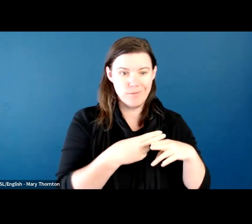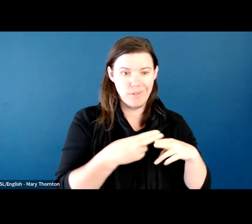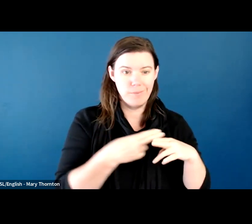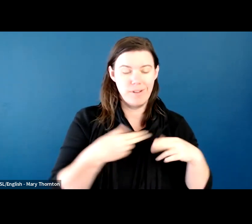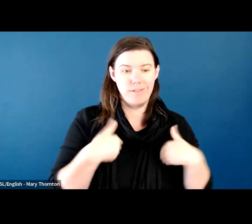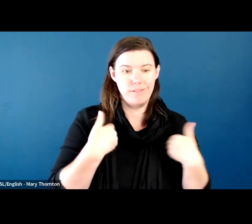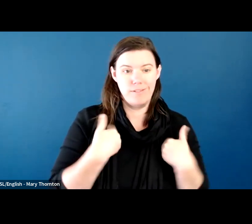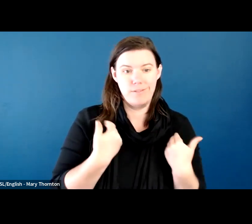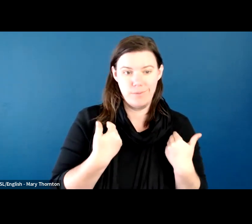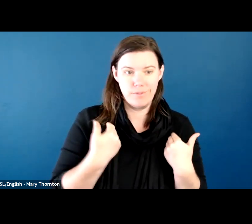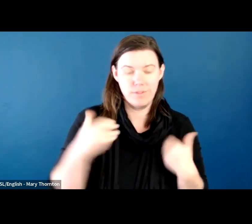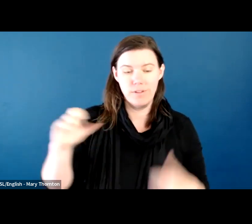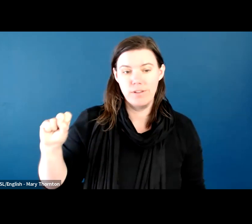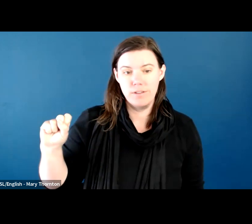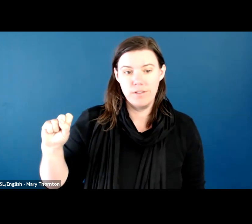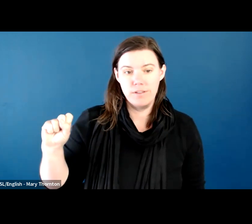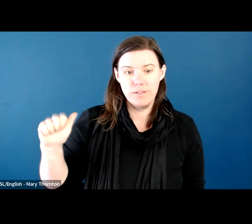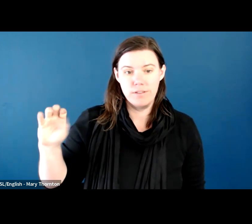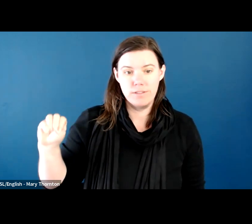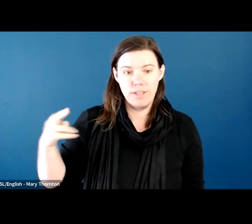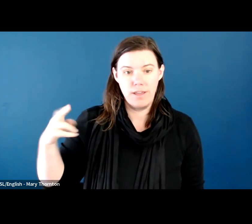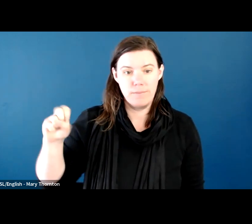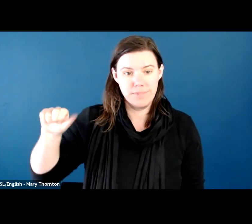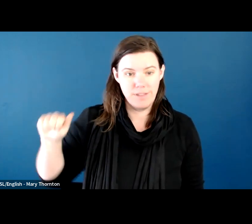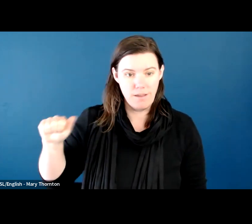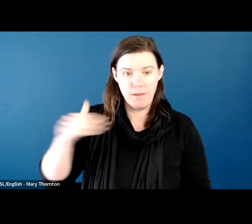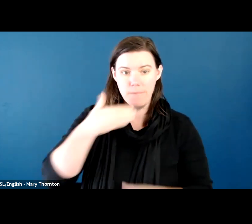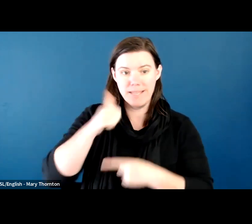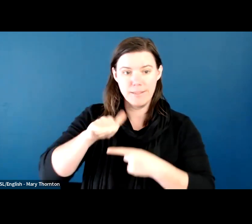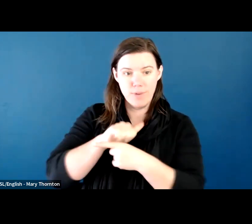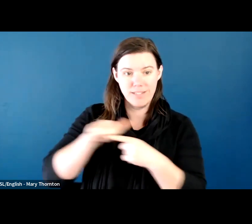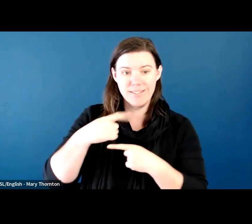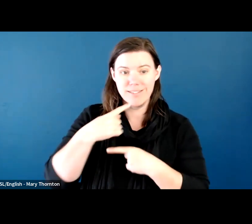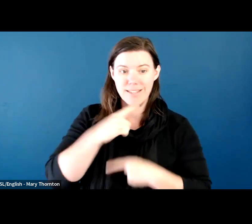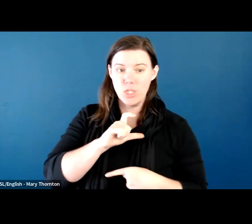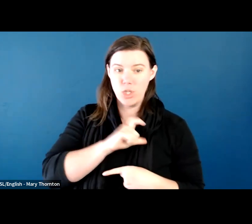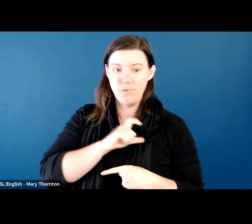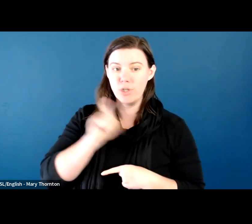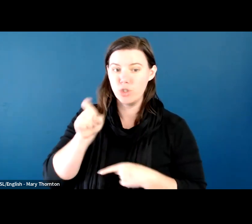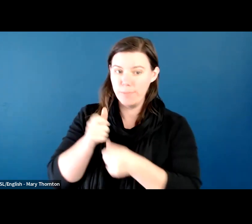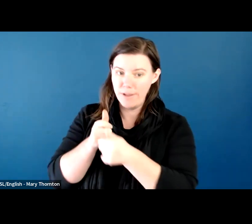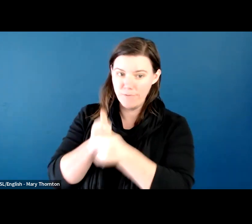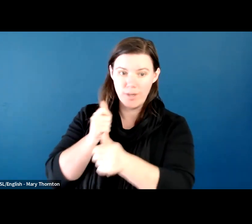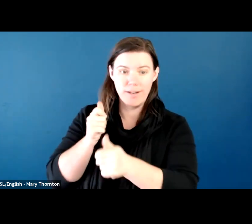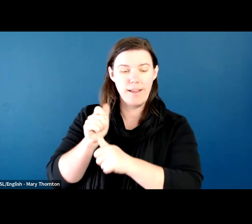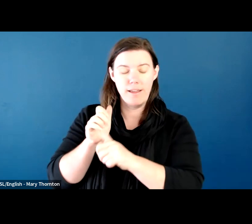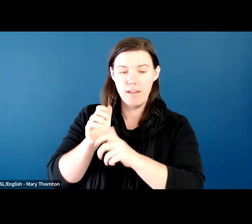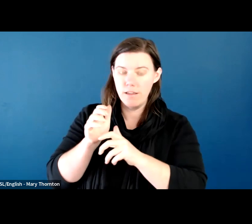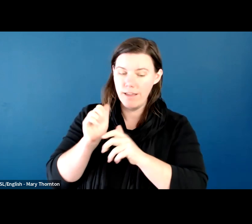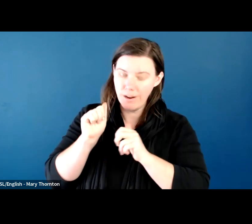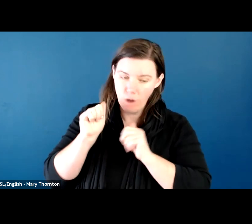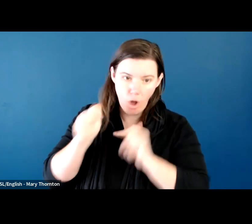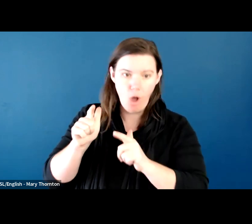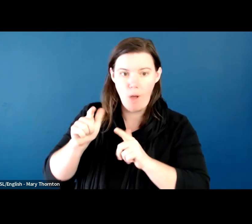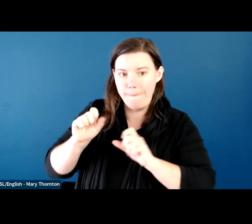says law enforcement should be avoided at all costs unless absolutely necessary to respond for all of the reasons we've